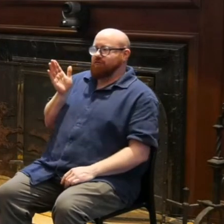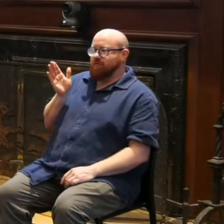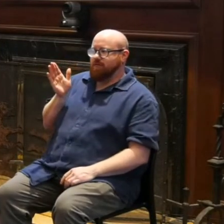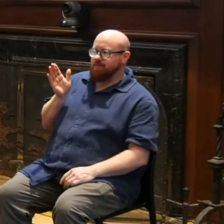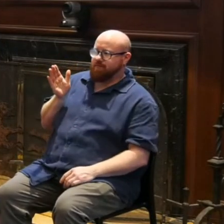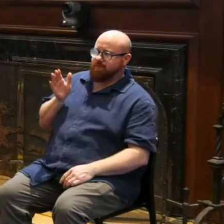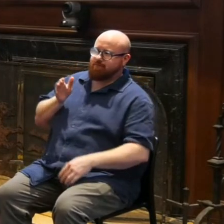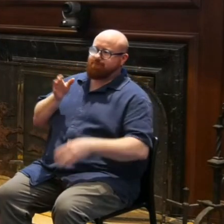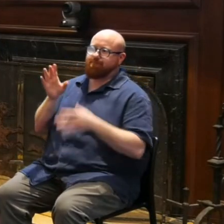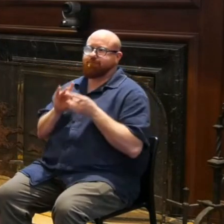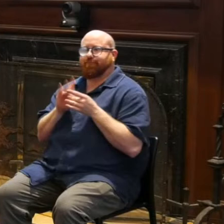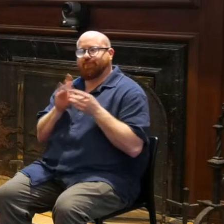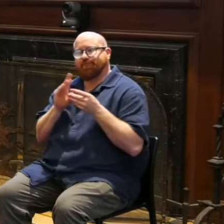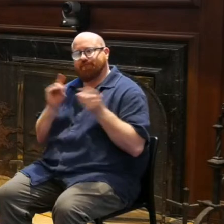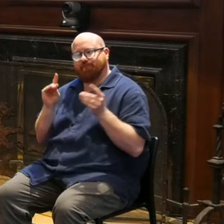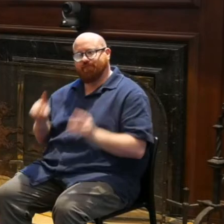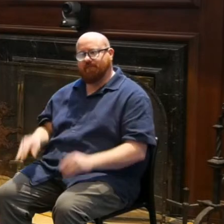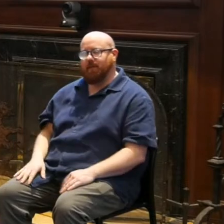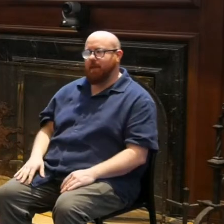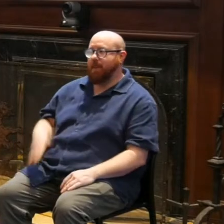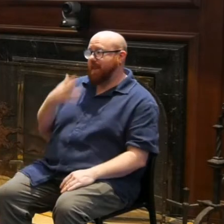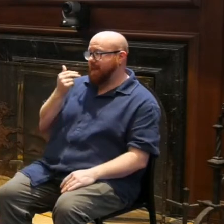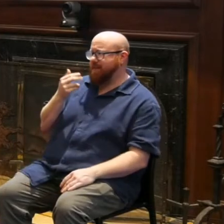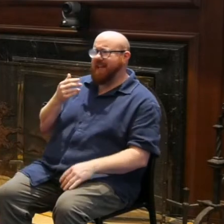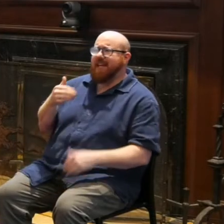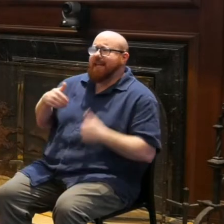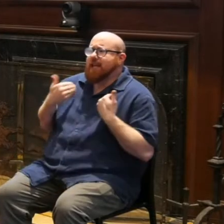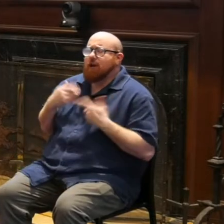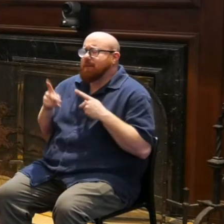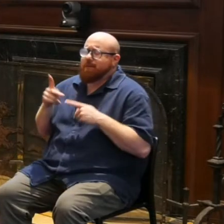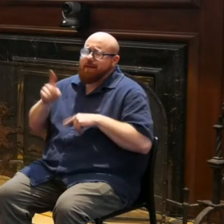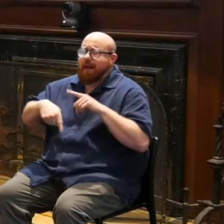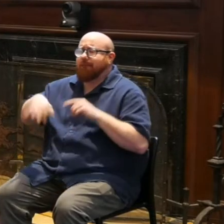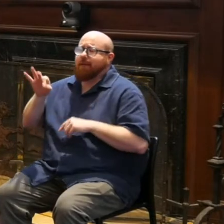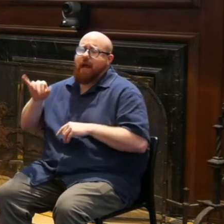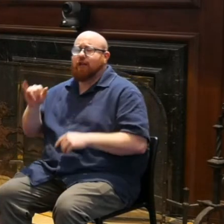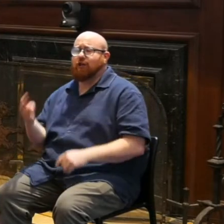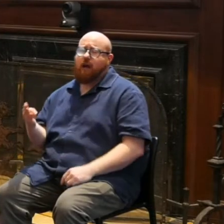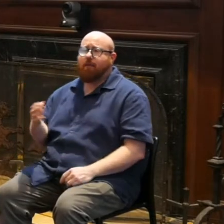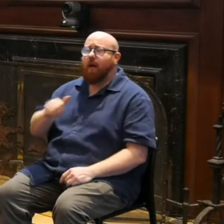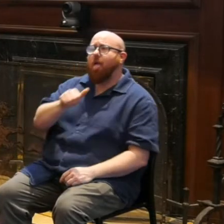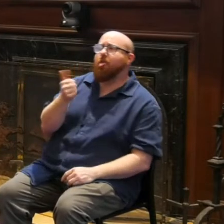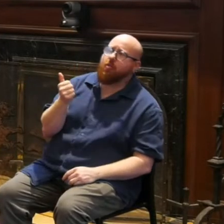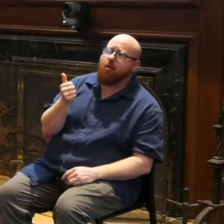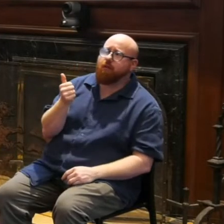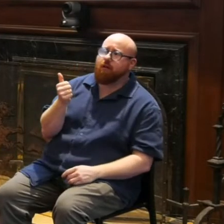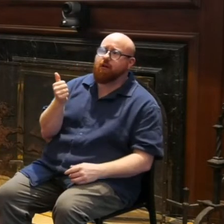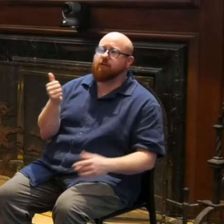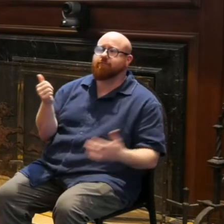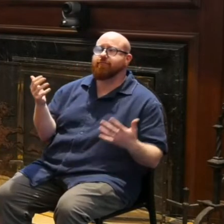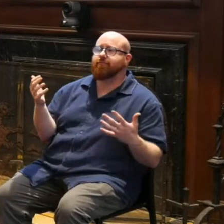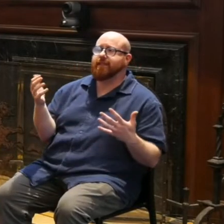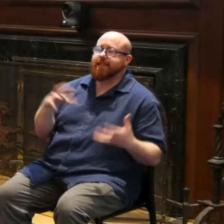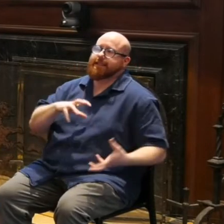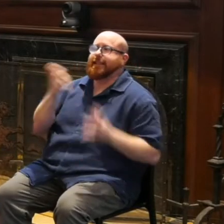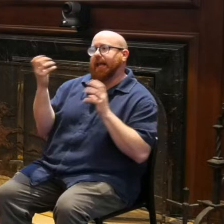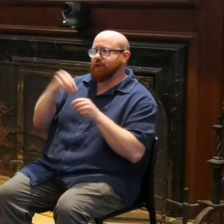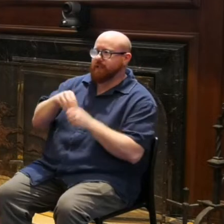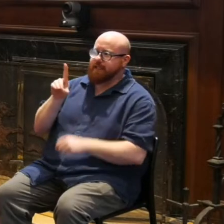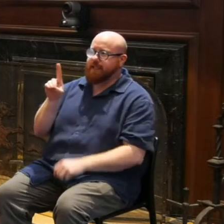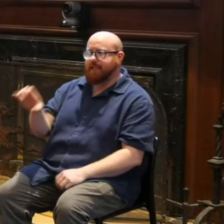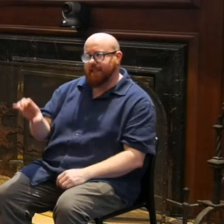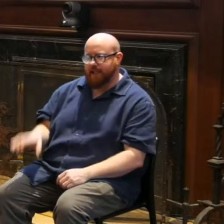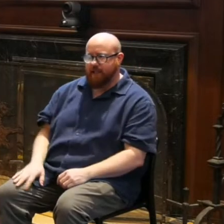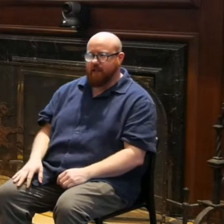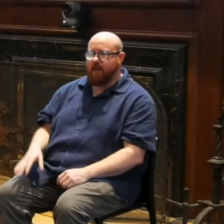is still in the tank. Young people can't find jobs. Another scandal in DC is exposed.